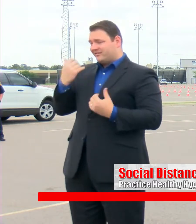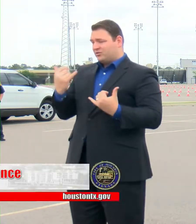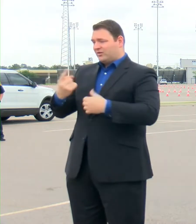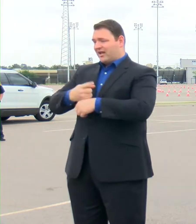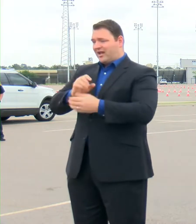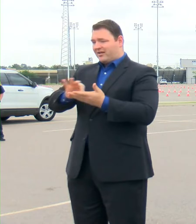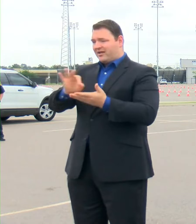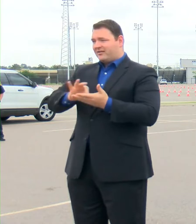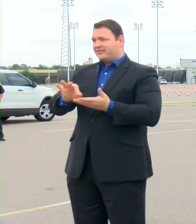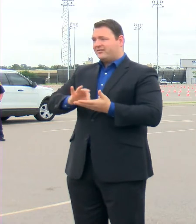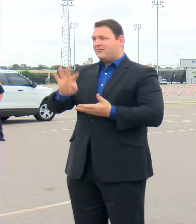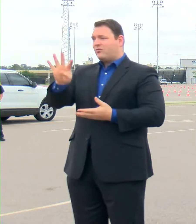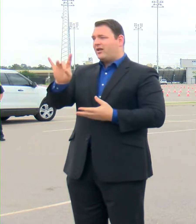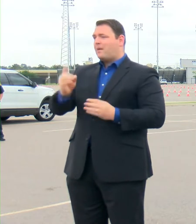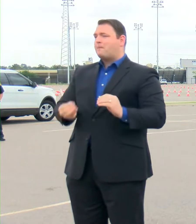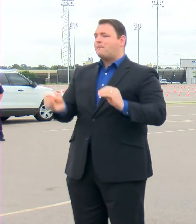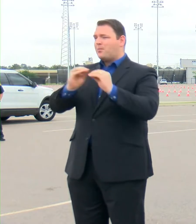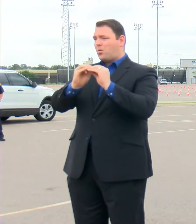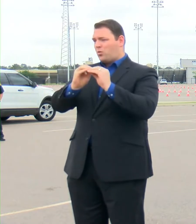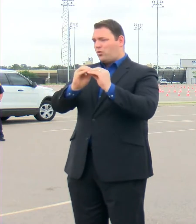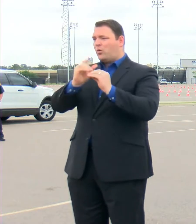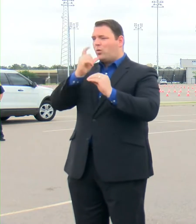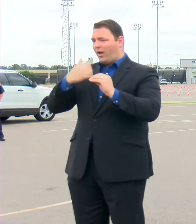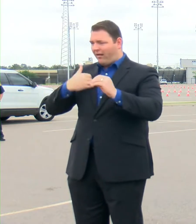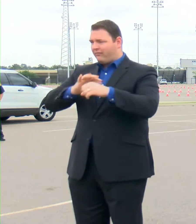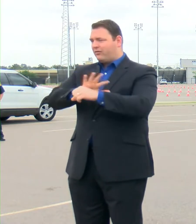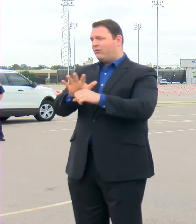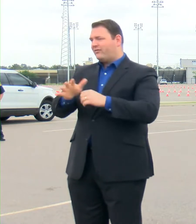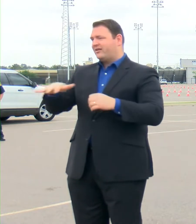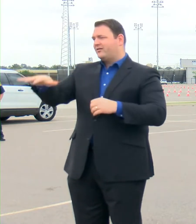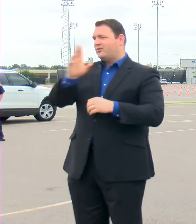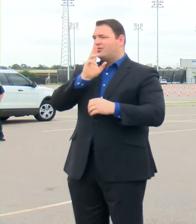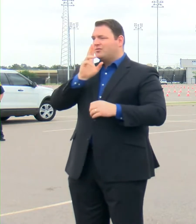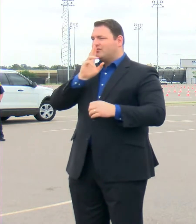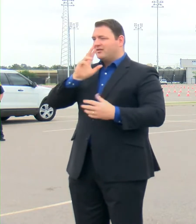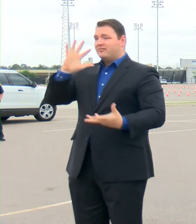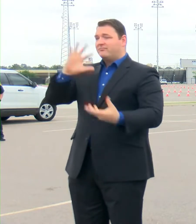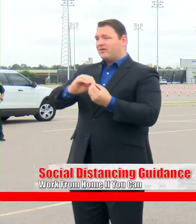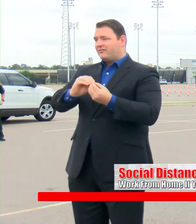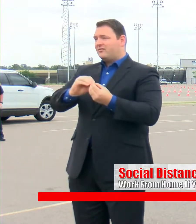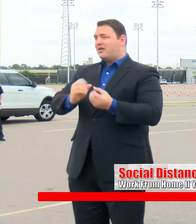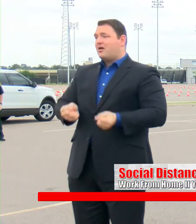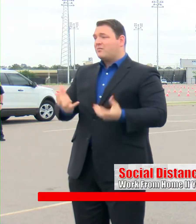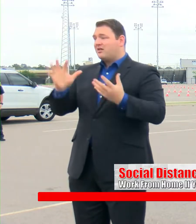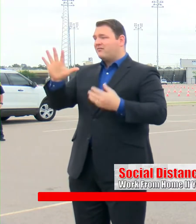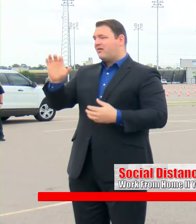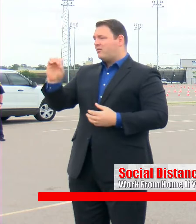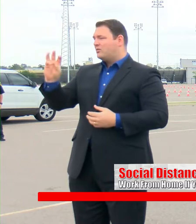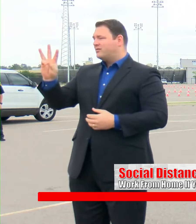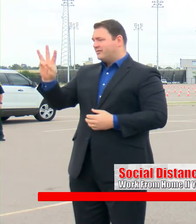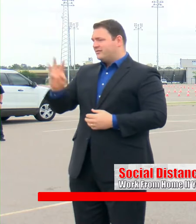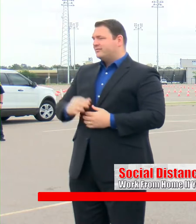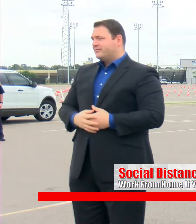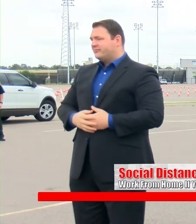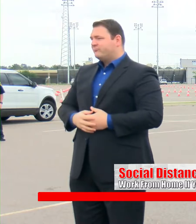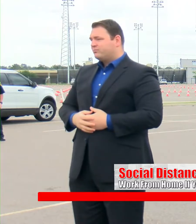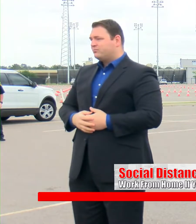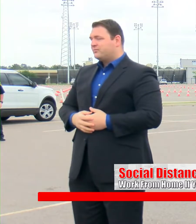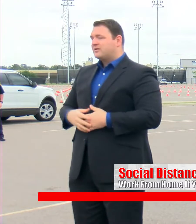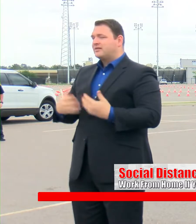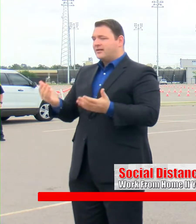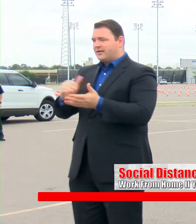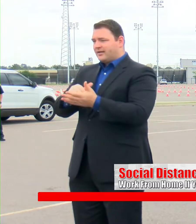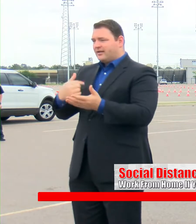bringing that number to 506. And so that's what we have. Again, talking to the medical